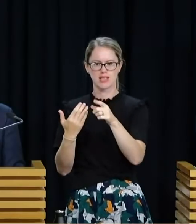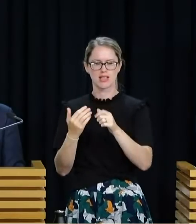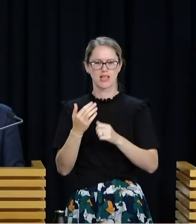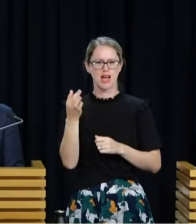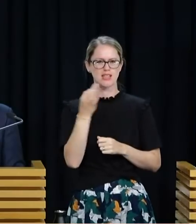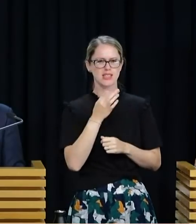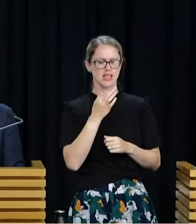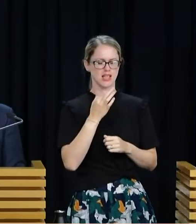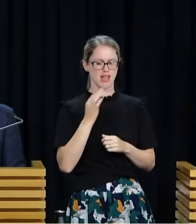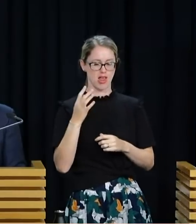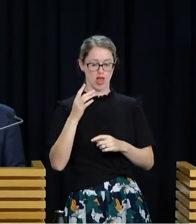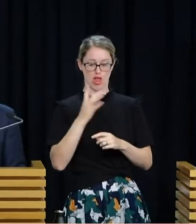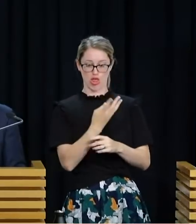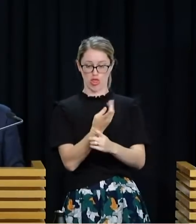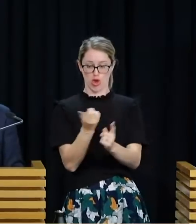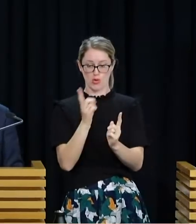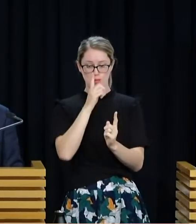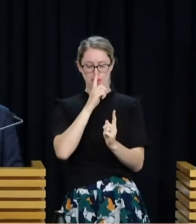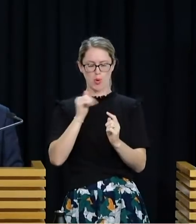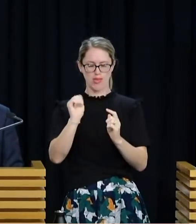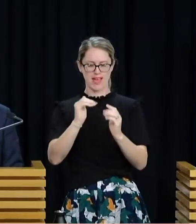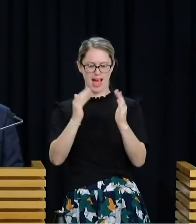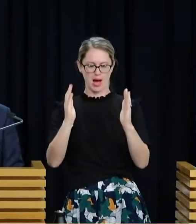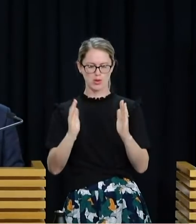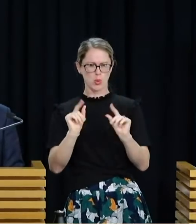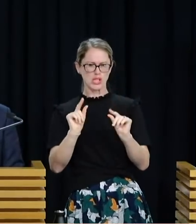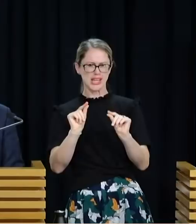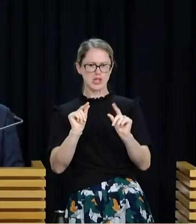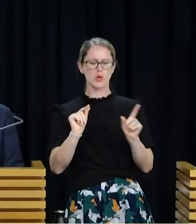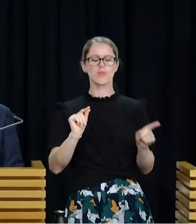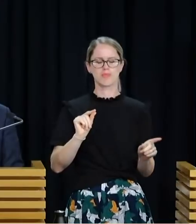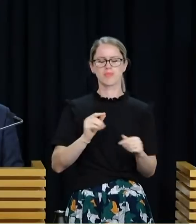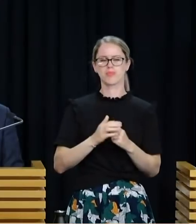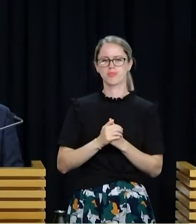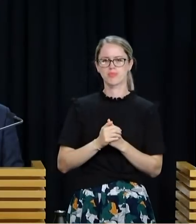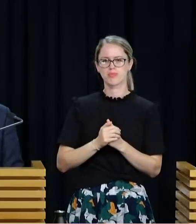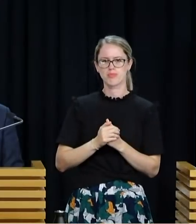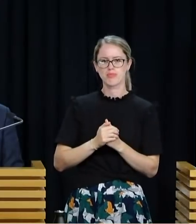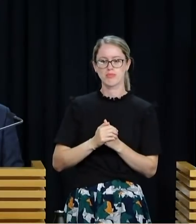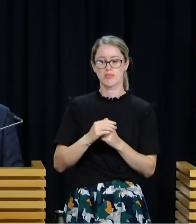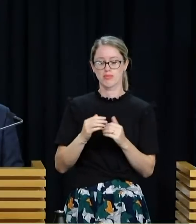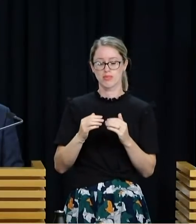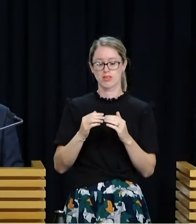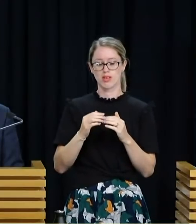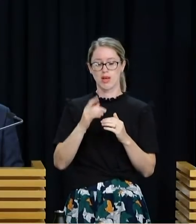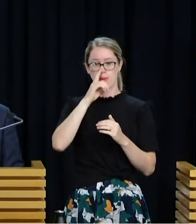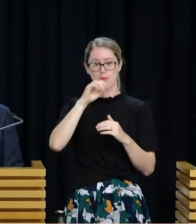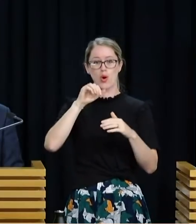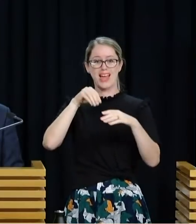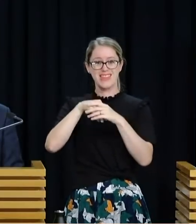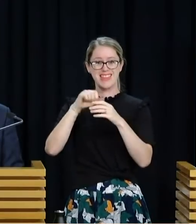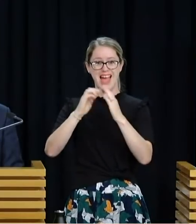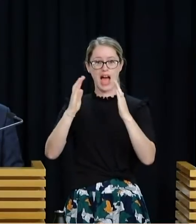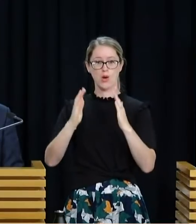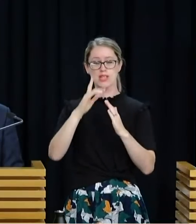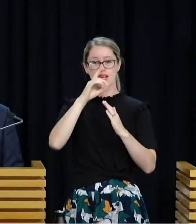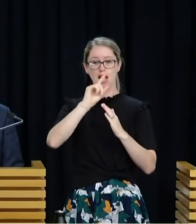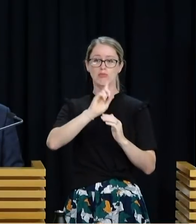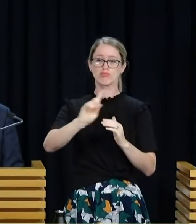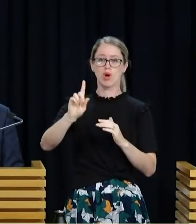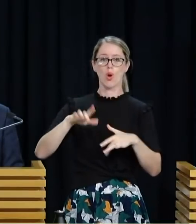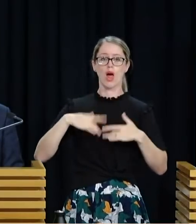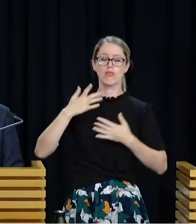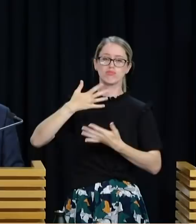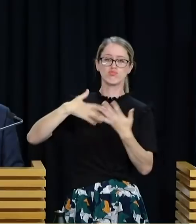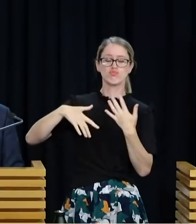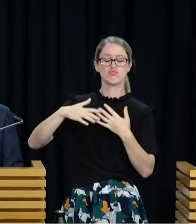are those do? The household members of the casual plus contacts can go about their business. However, if